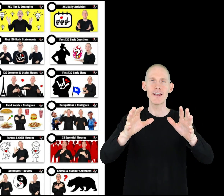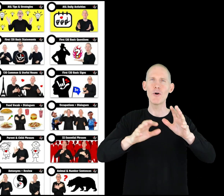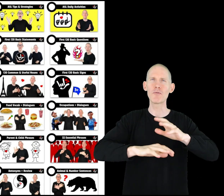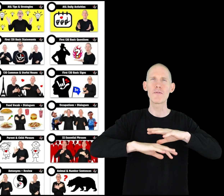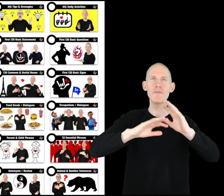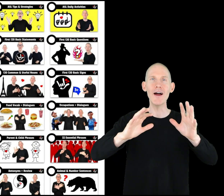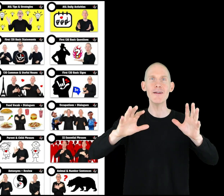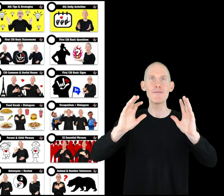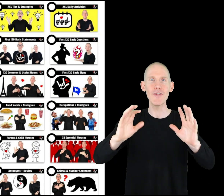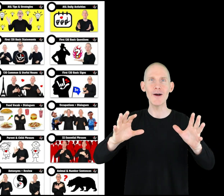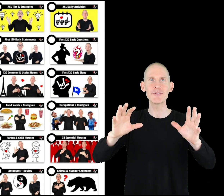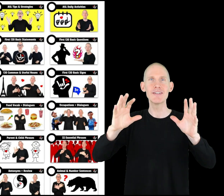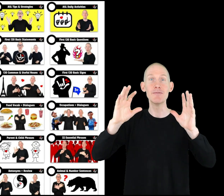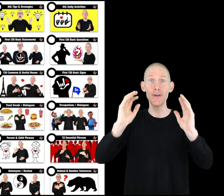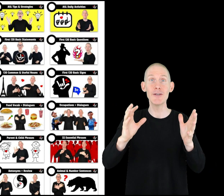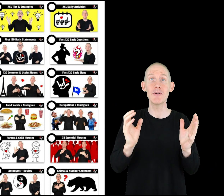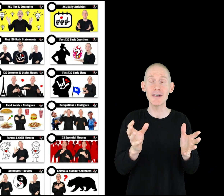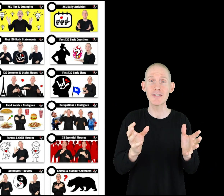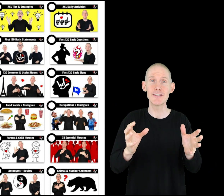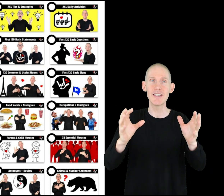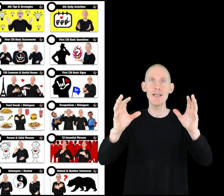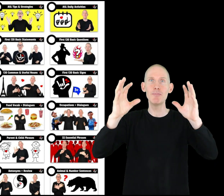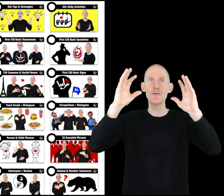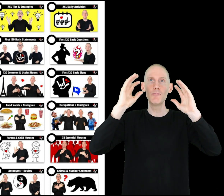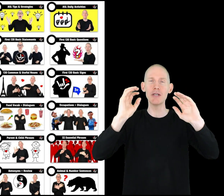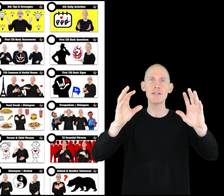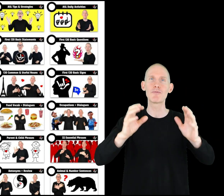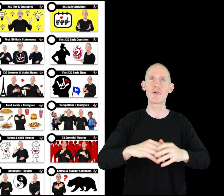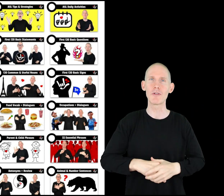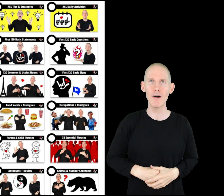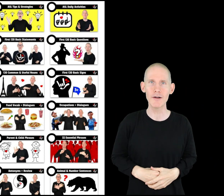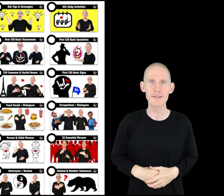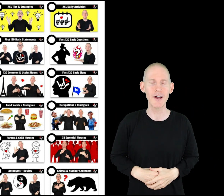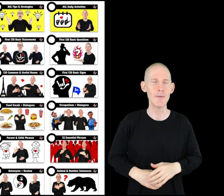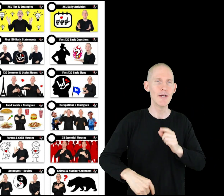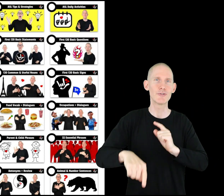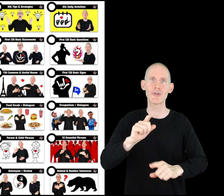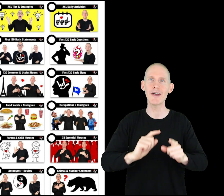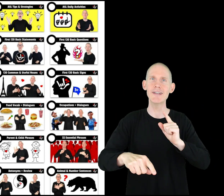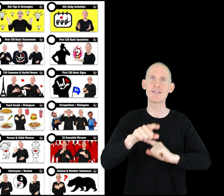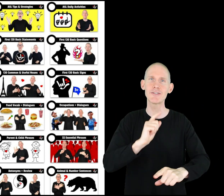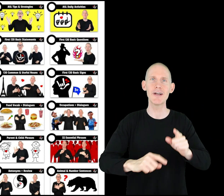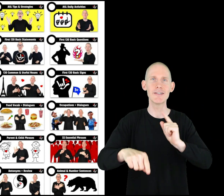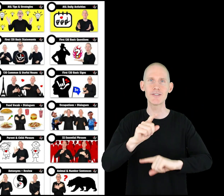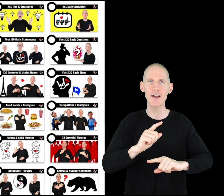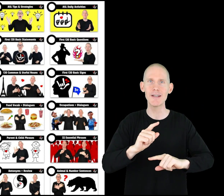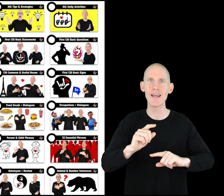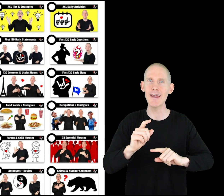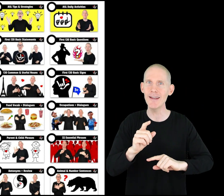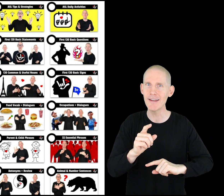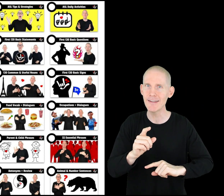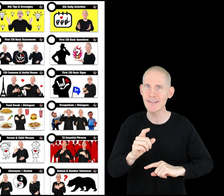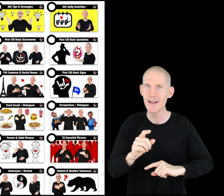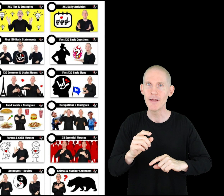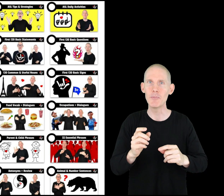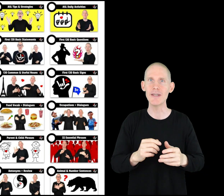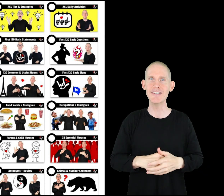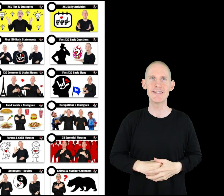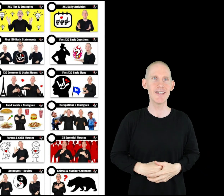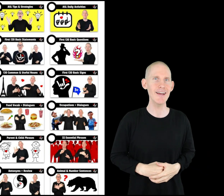over 5,000 video lessons keep you busy for a long time. Signing and signing and signing and being